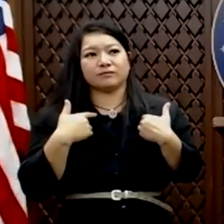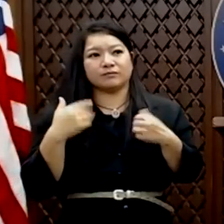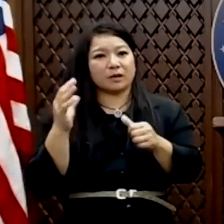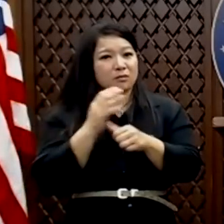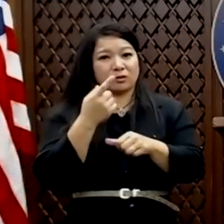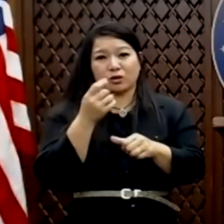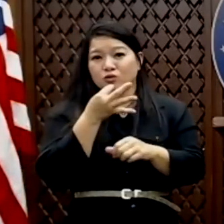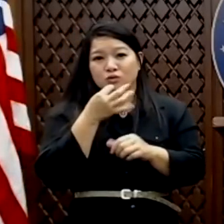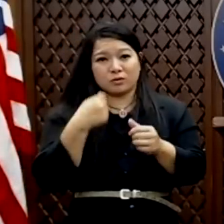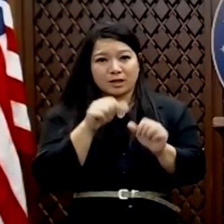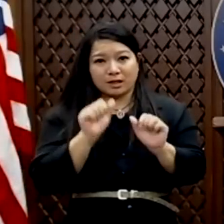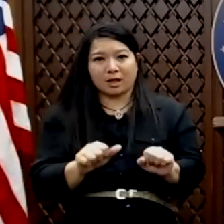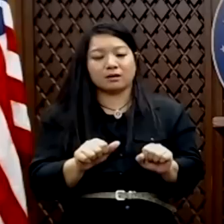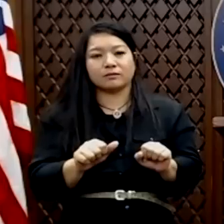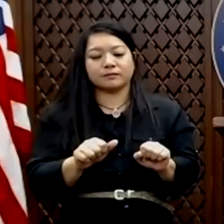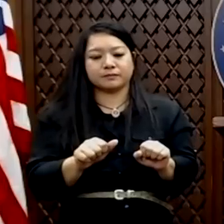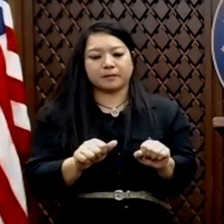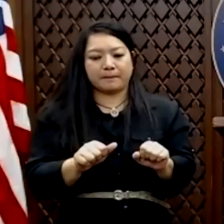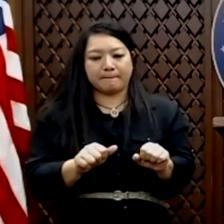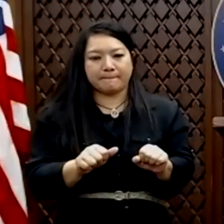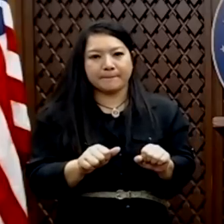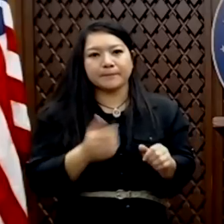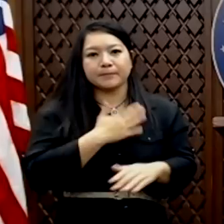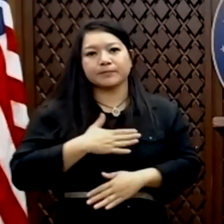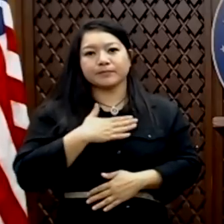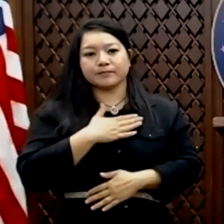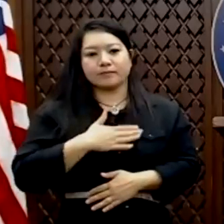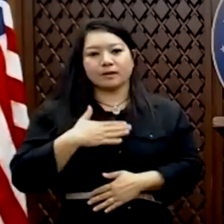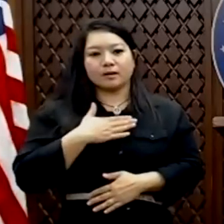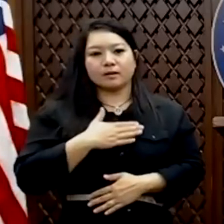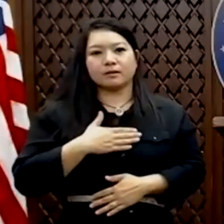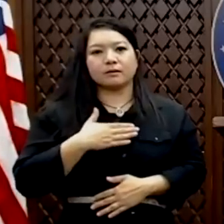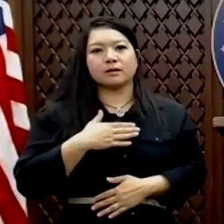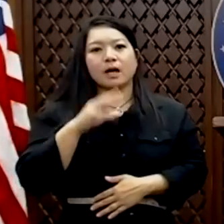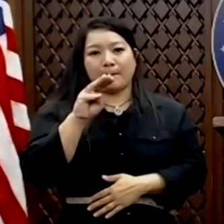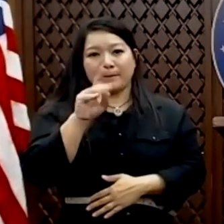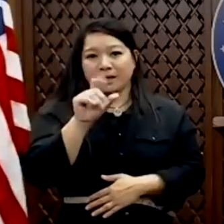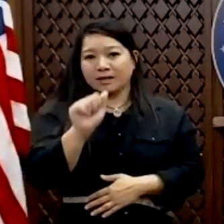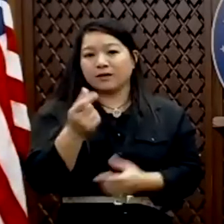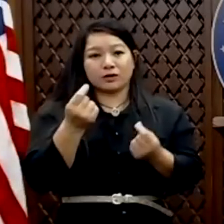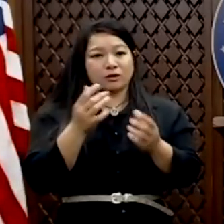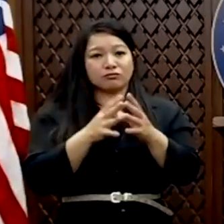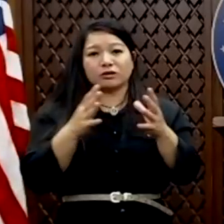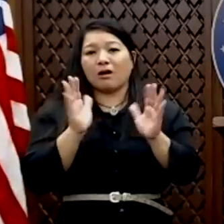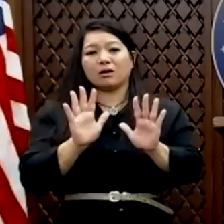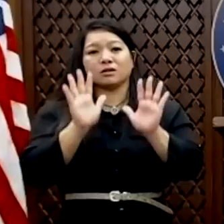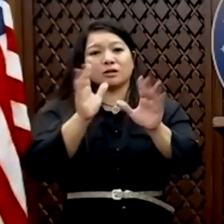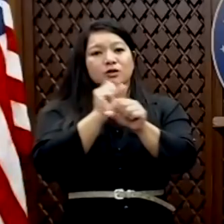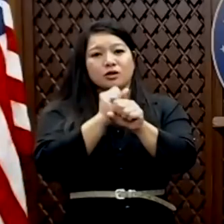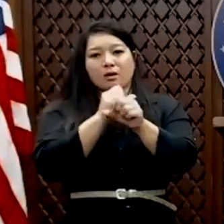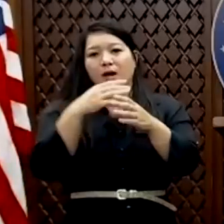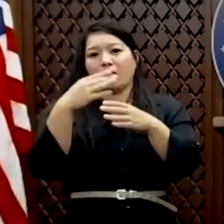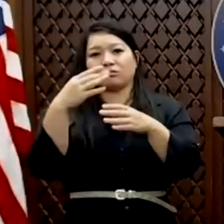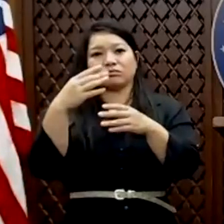as soon as we can. So please, media, you've done a really good job out